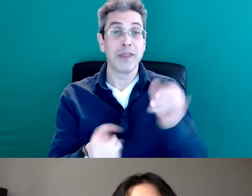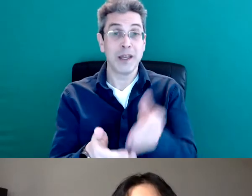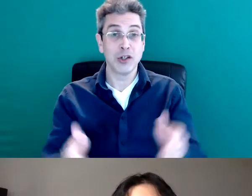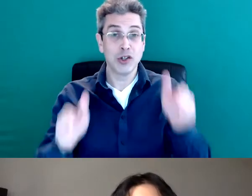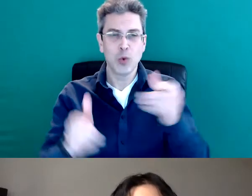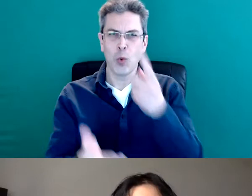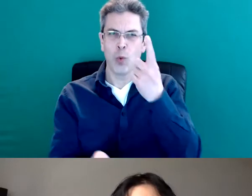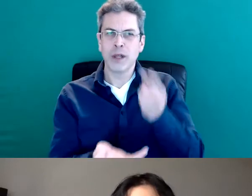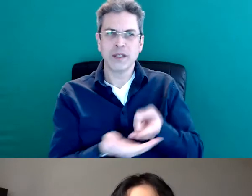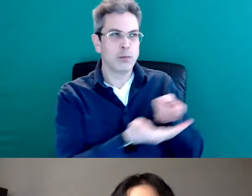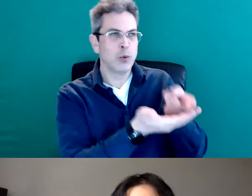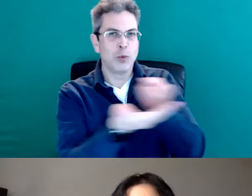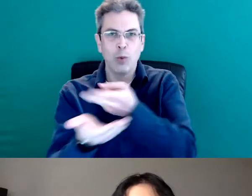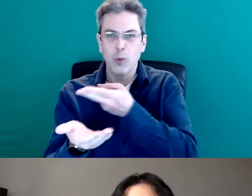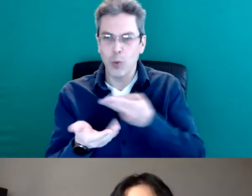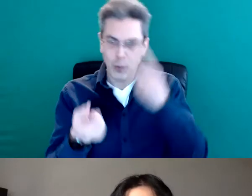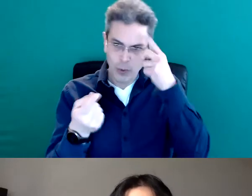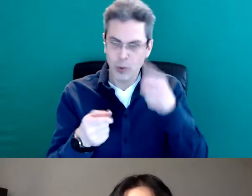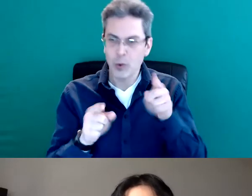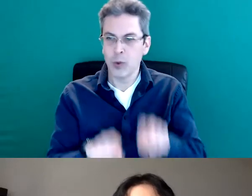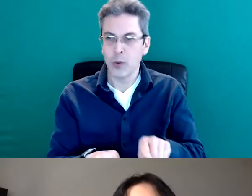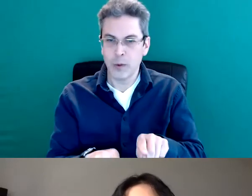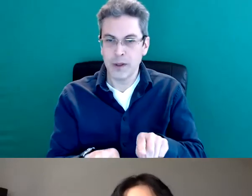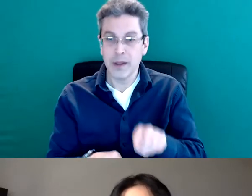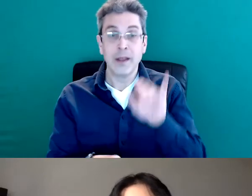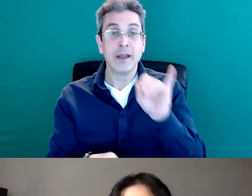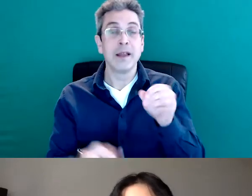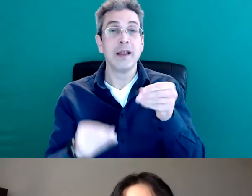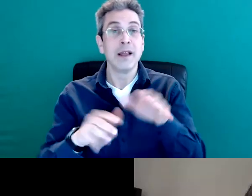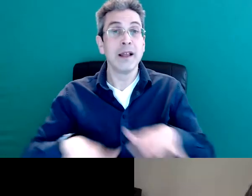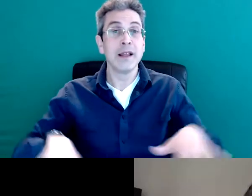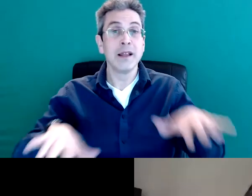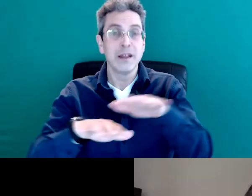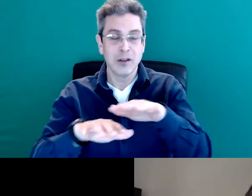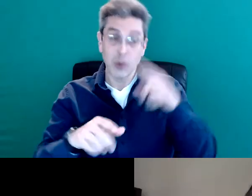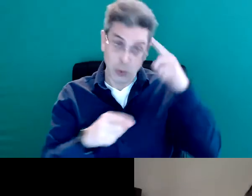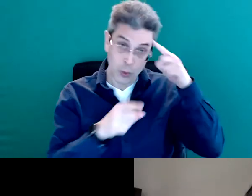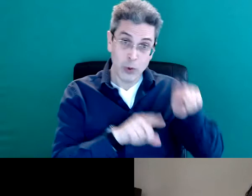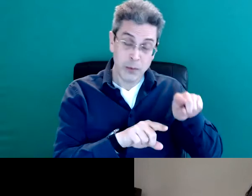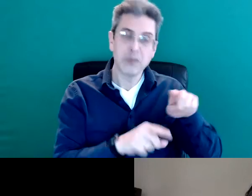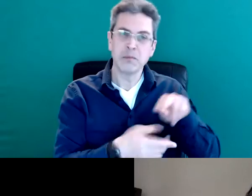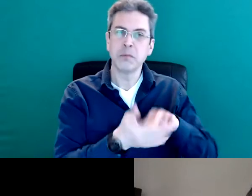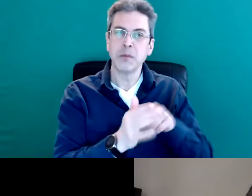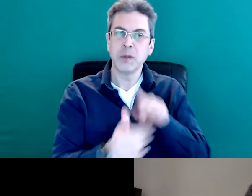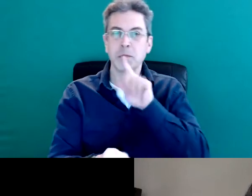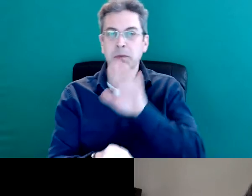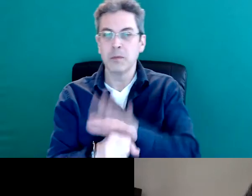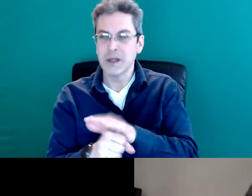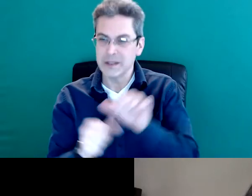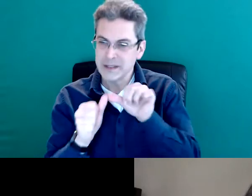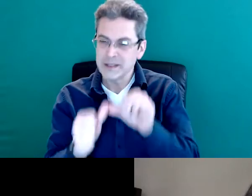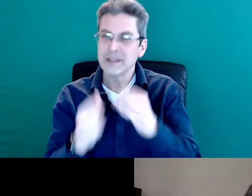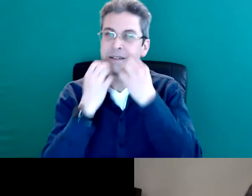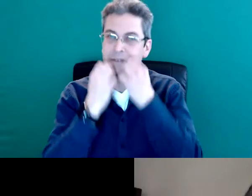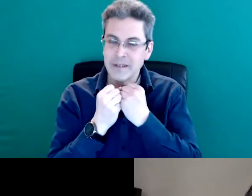agreement bounds us to share the territory and protect the land, as we have the responsibility of ensuring the dish is never empty, which includes taking